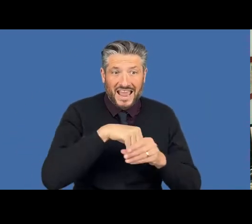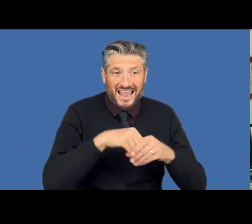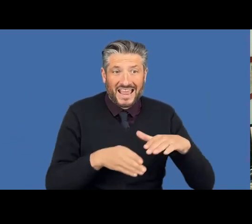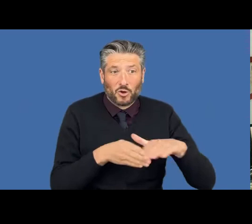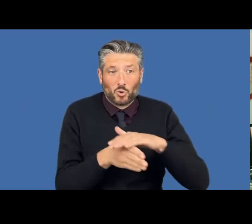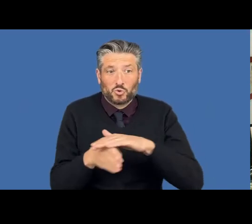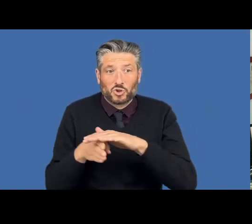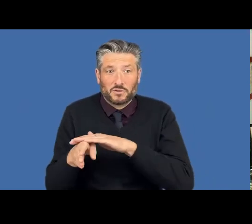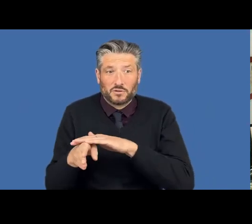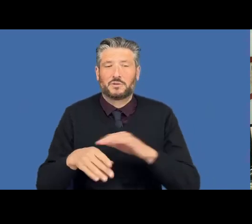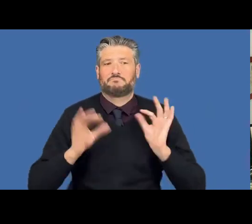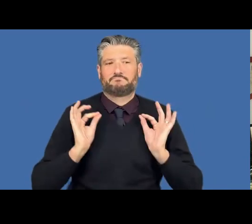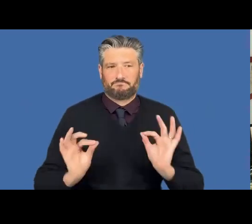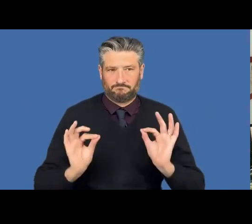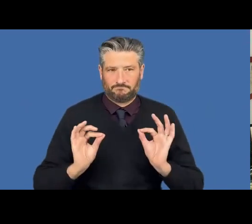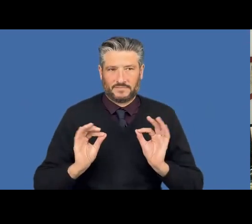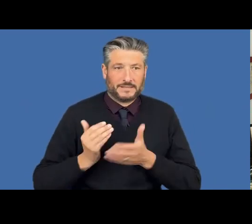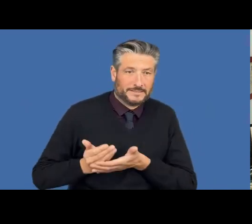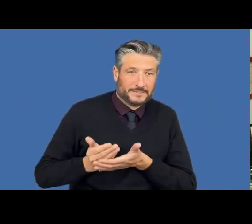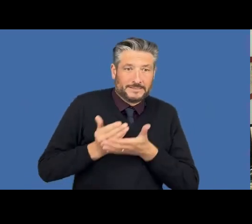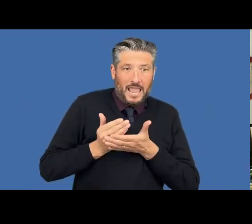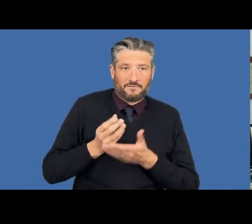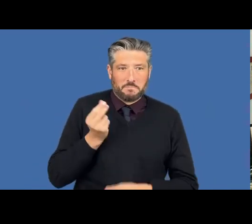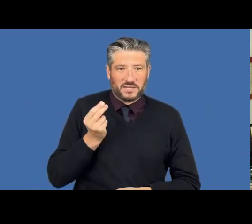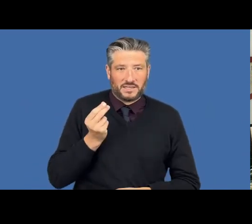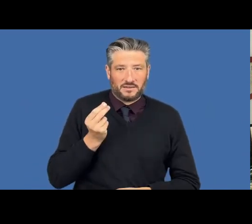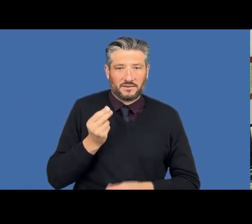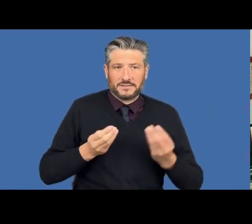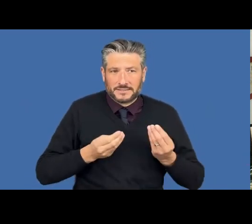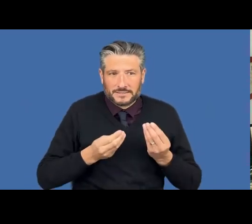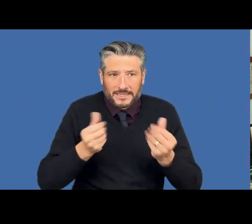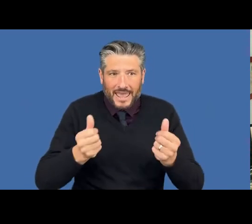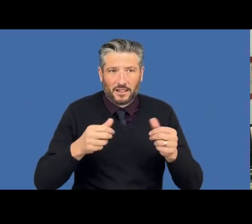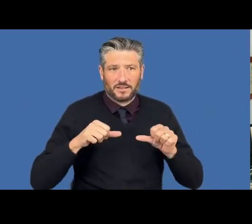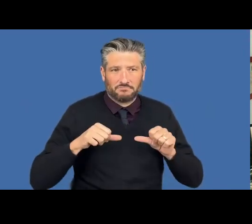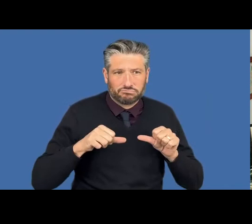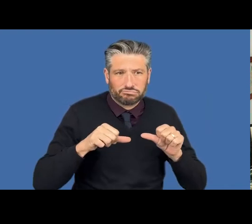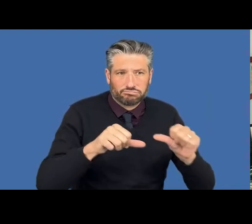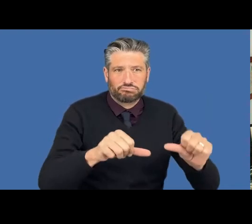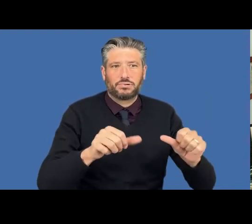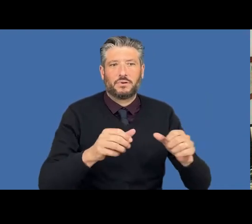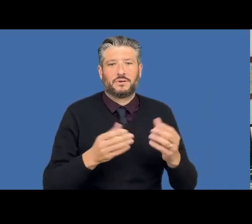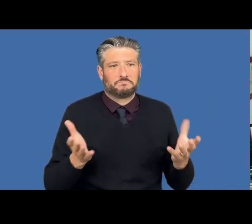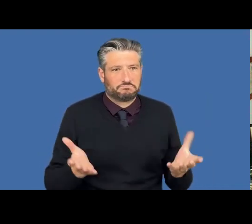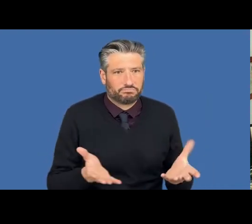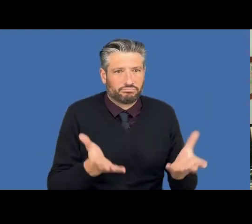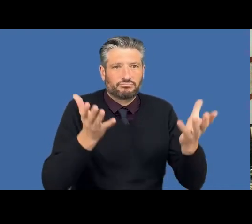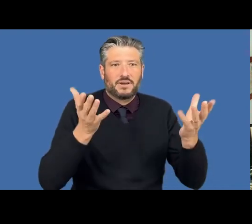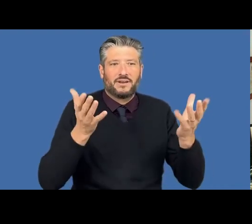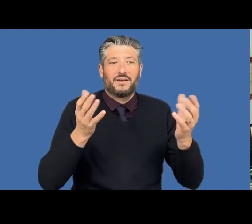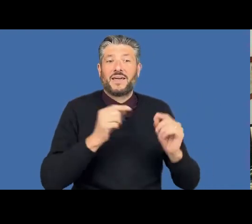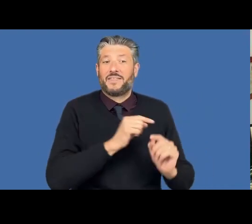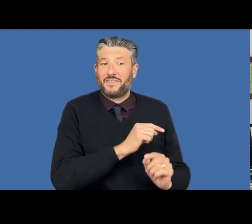money, retain knowledge, retain skills, improve employee experience, then you'll get the